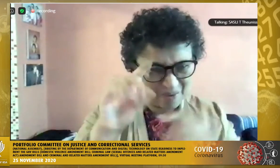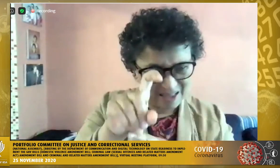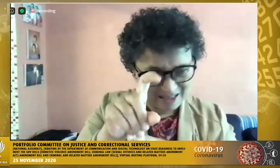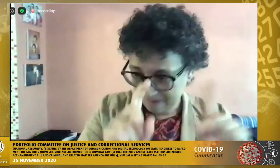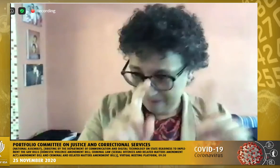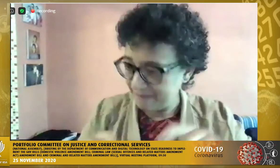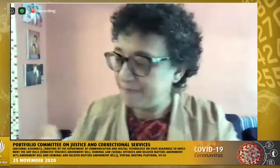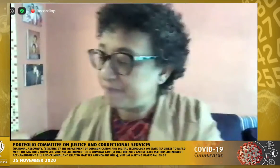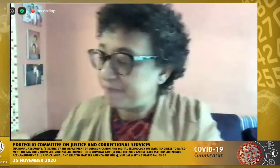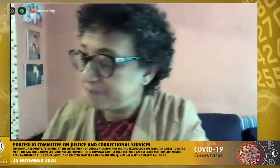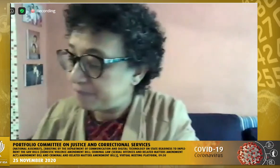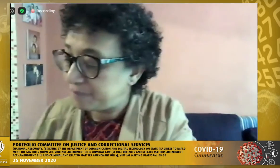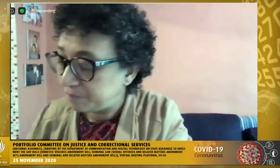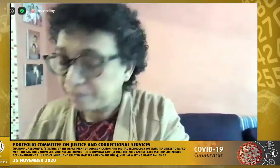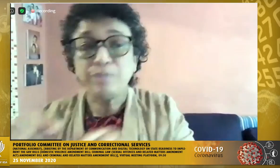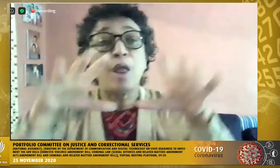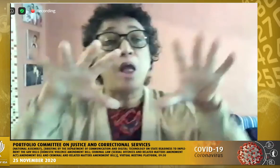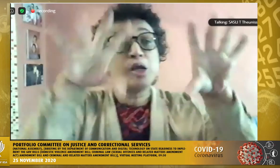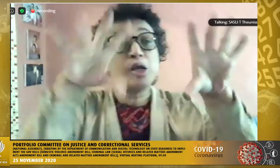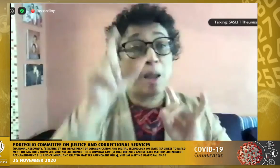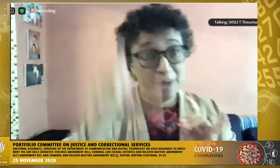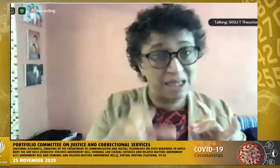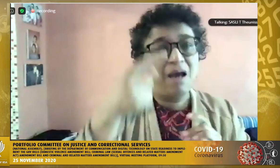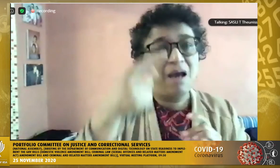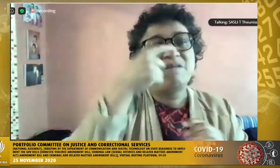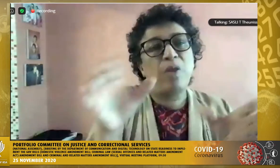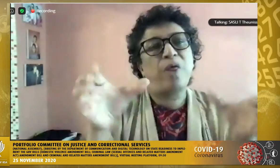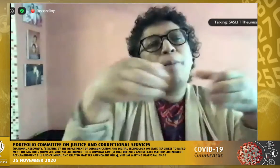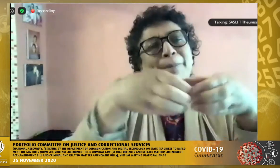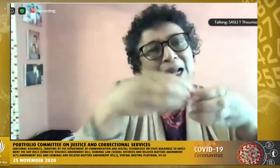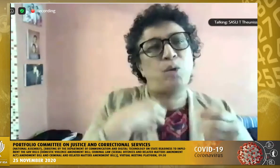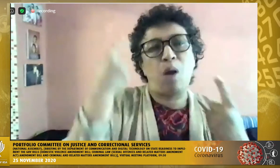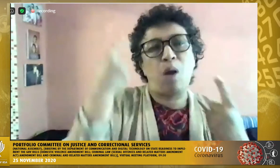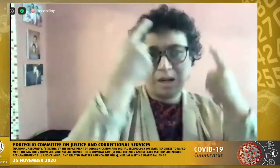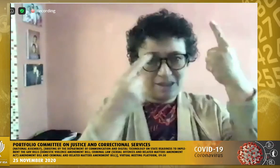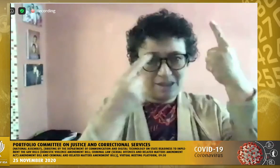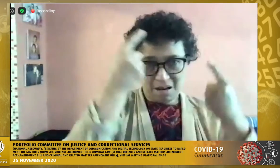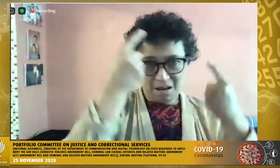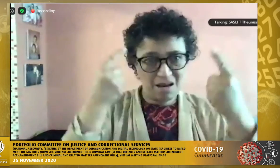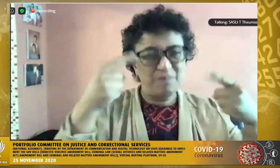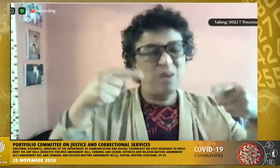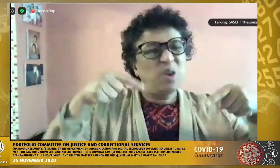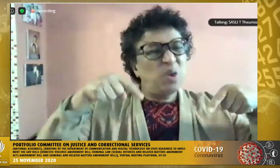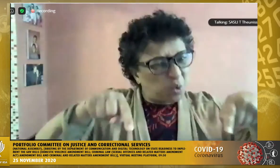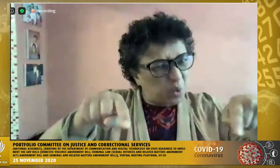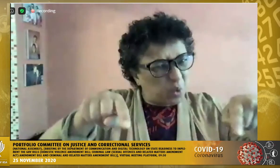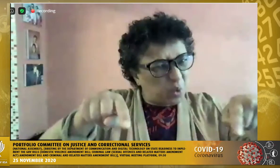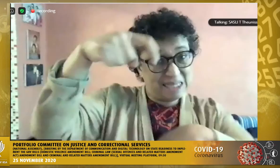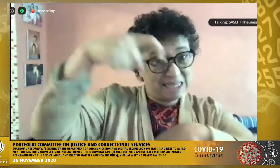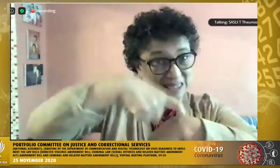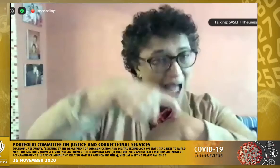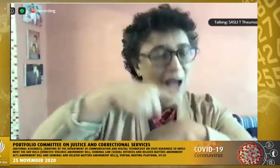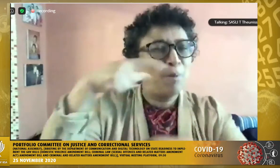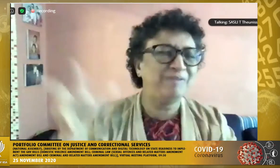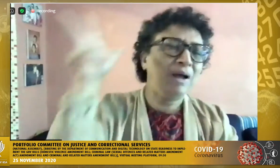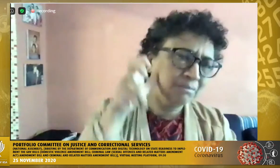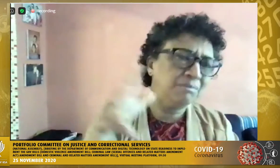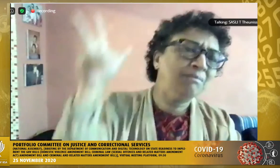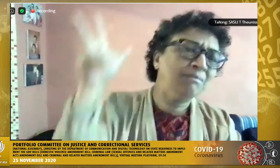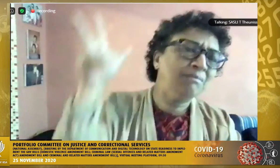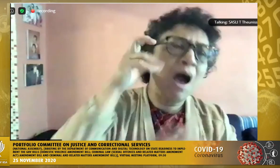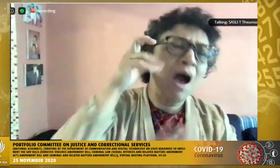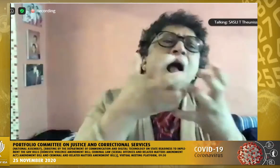resources available for GBV? Is there no way that we can find a way? Then, Chair, maybe for the